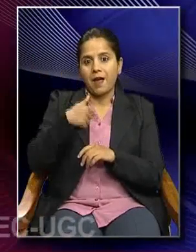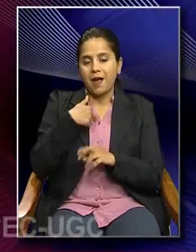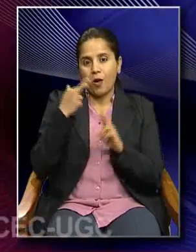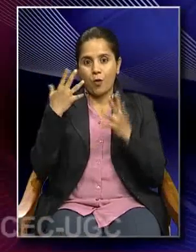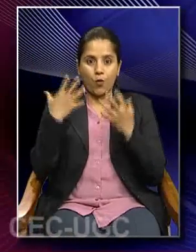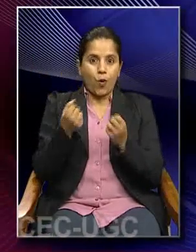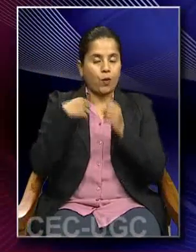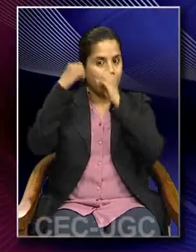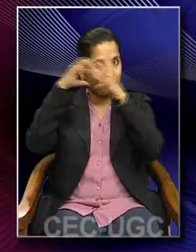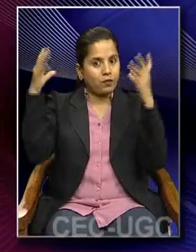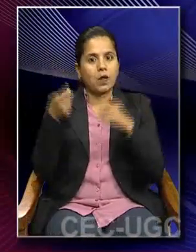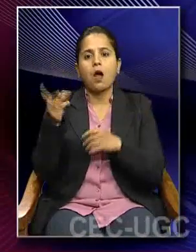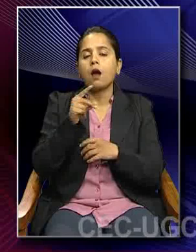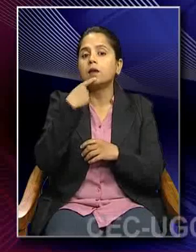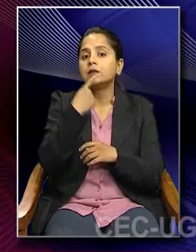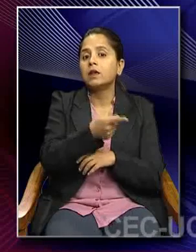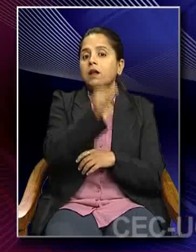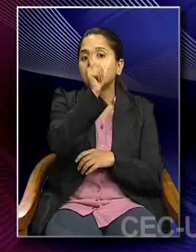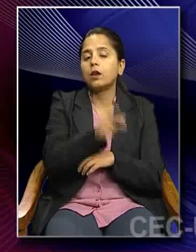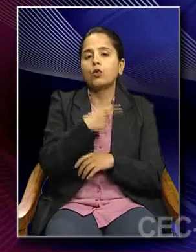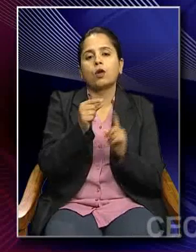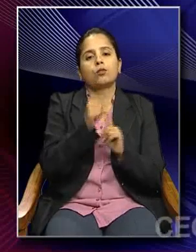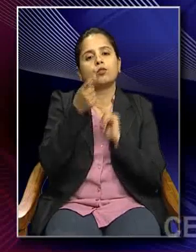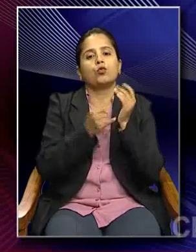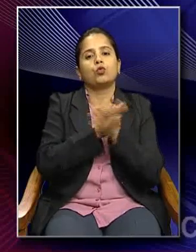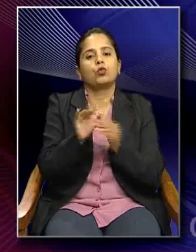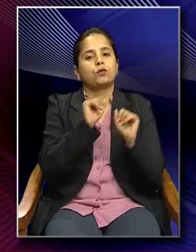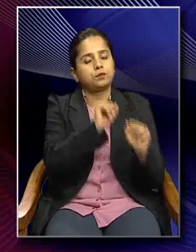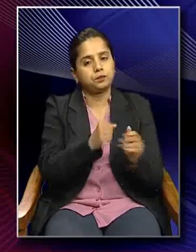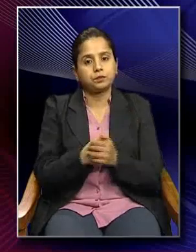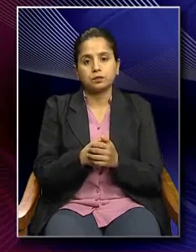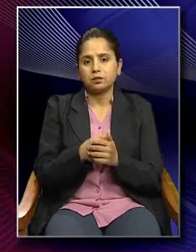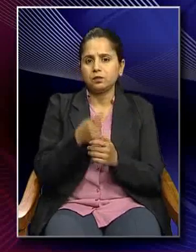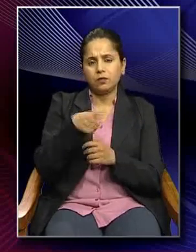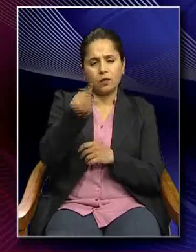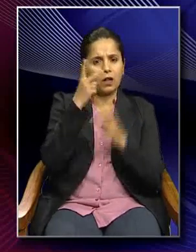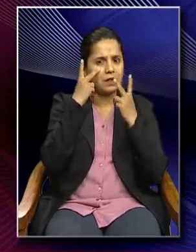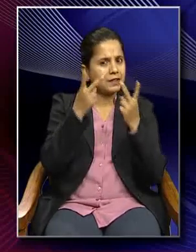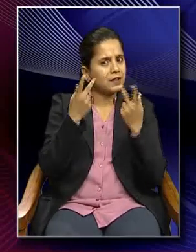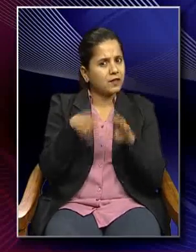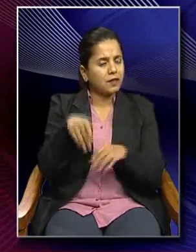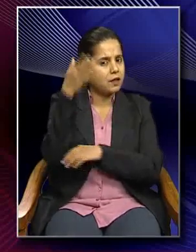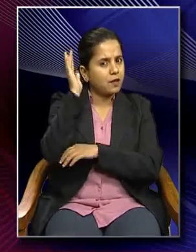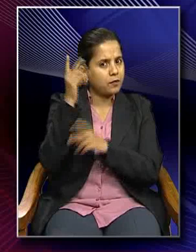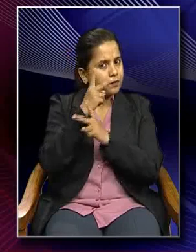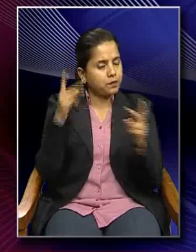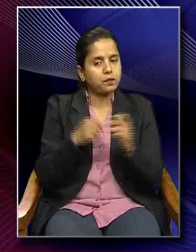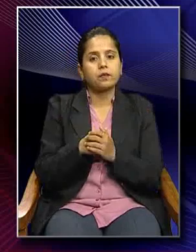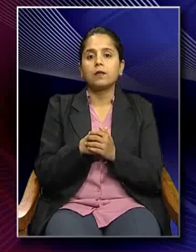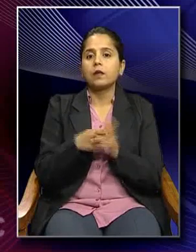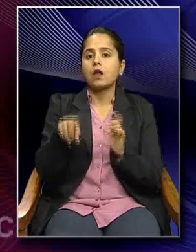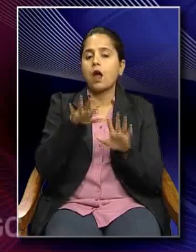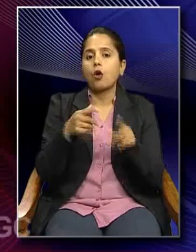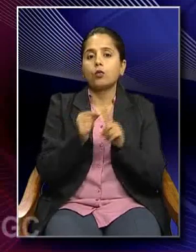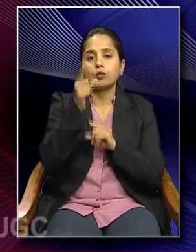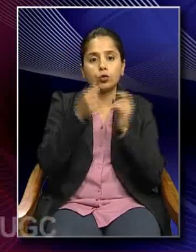this aspirant again is the Purush. So you have seen in this lecture that how